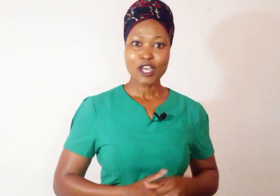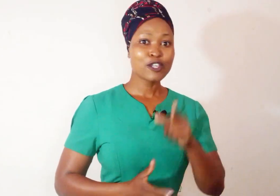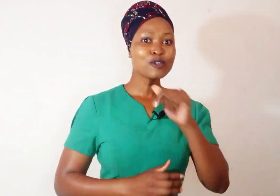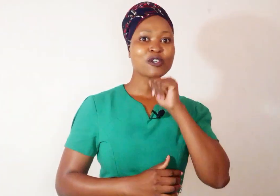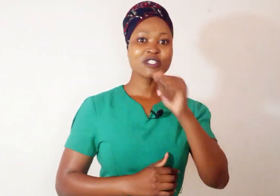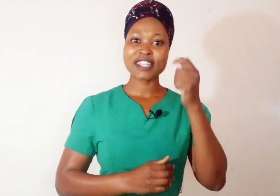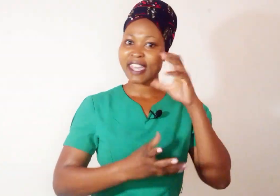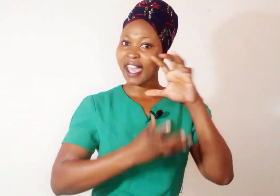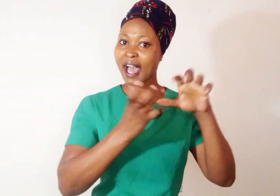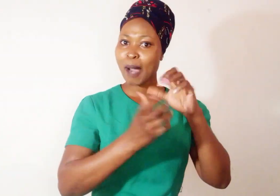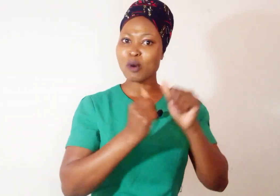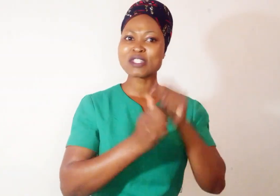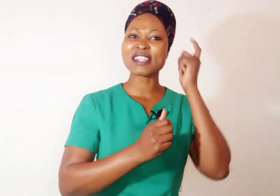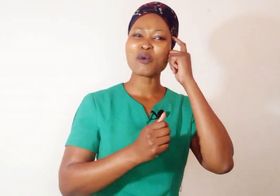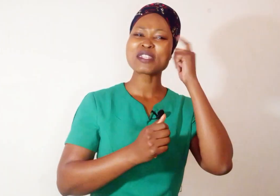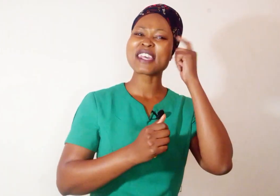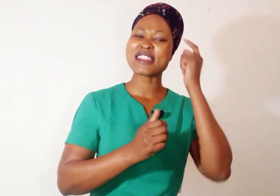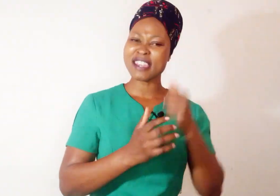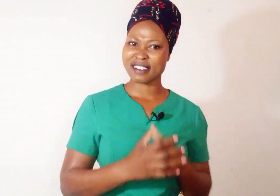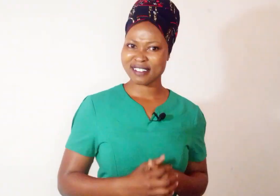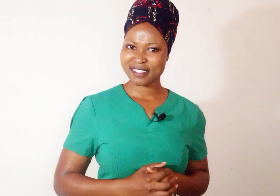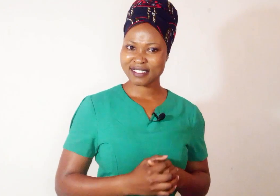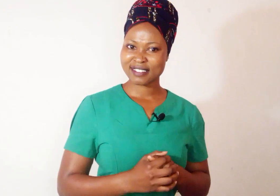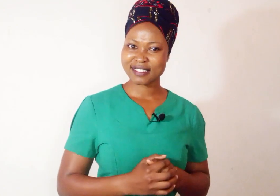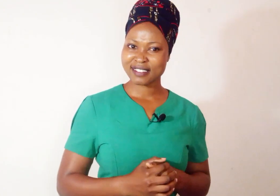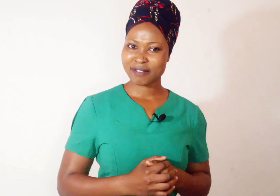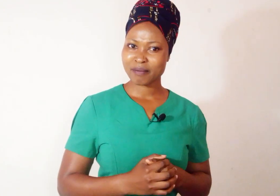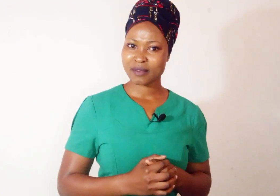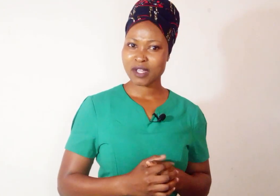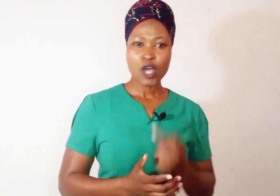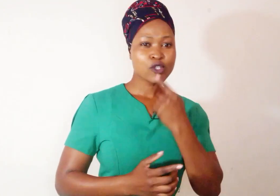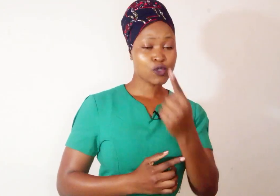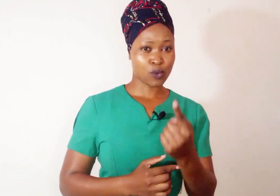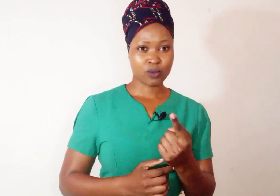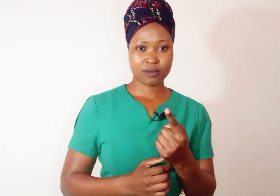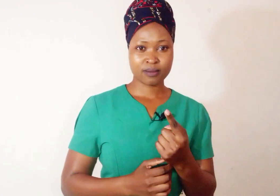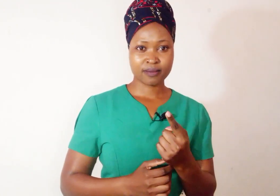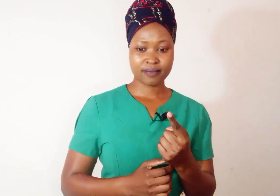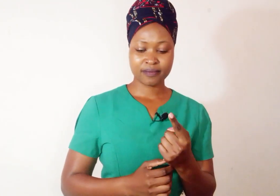You don't care about what they think. So